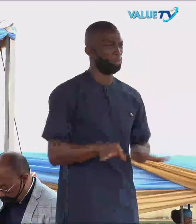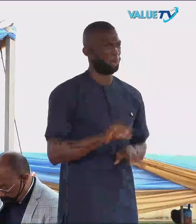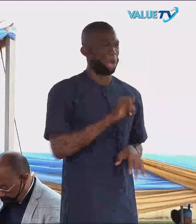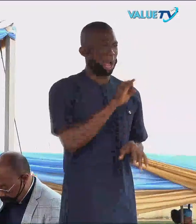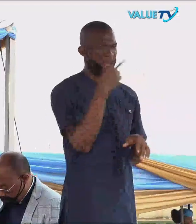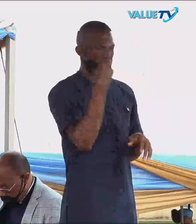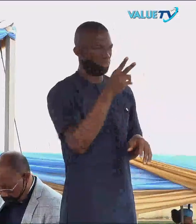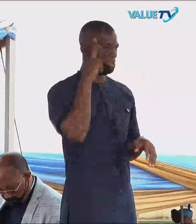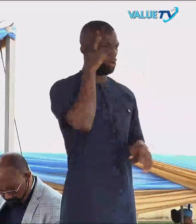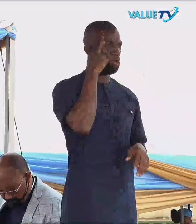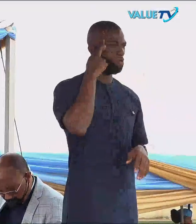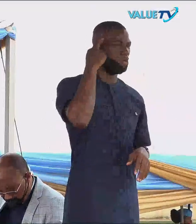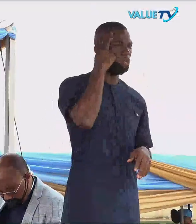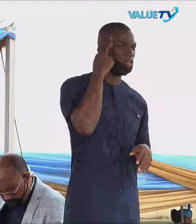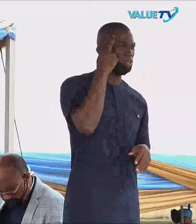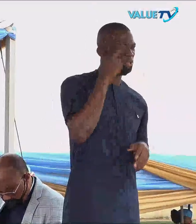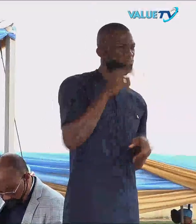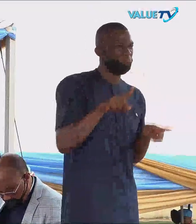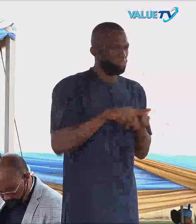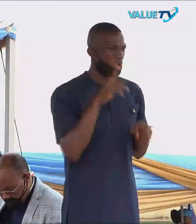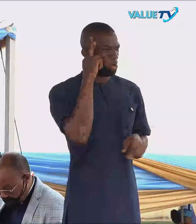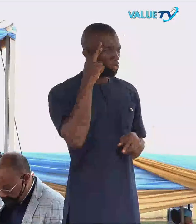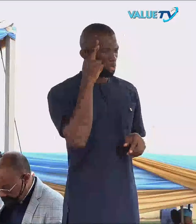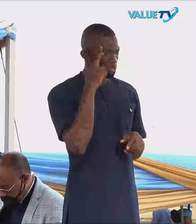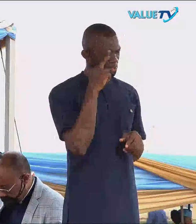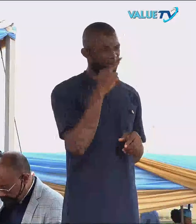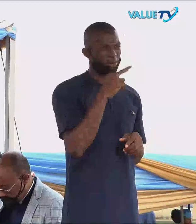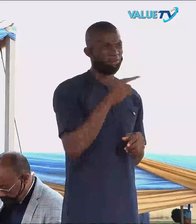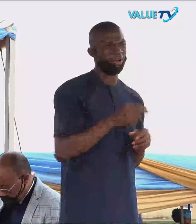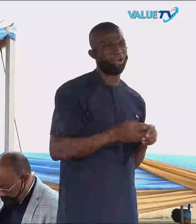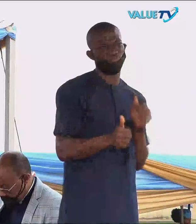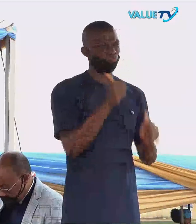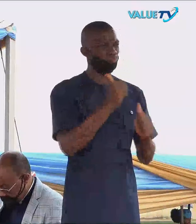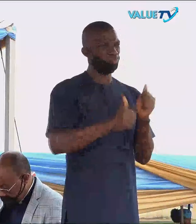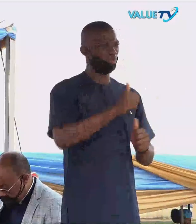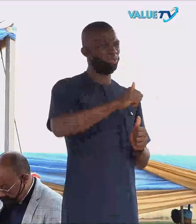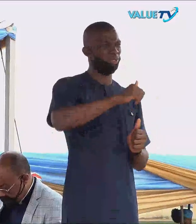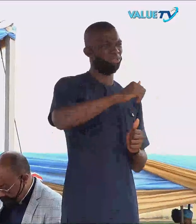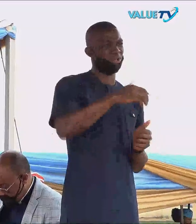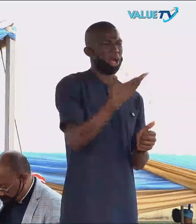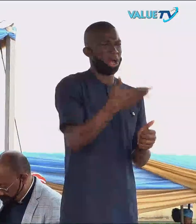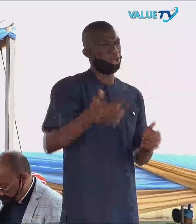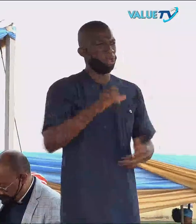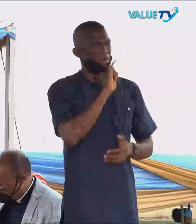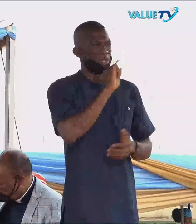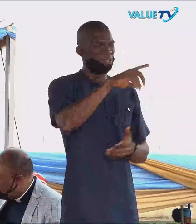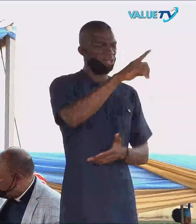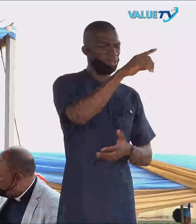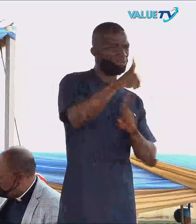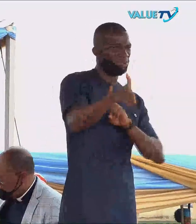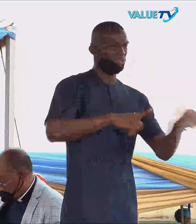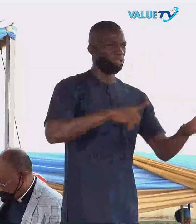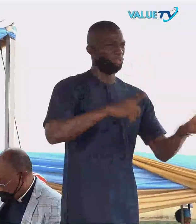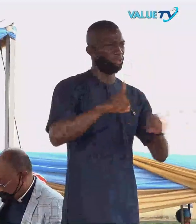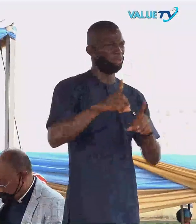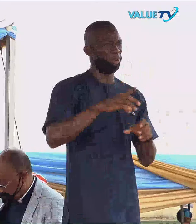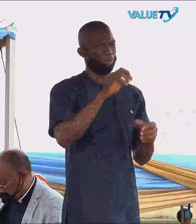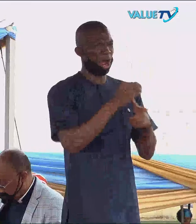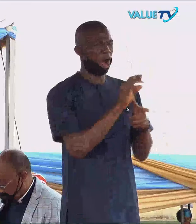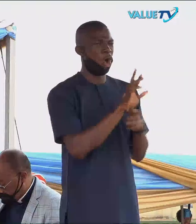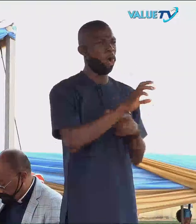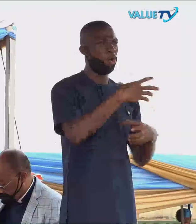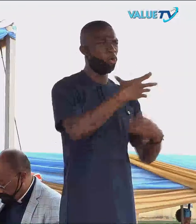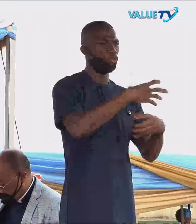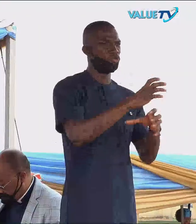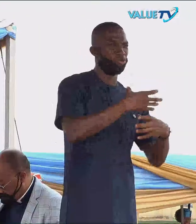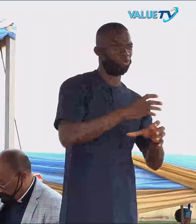purpose as the reason for which something is done or created for which is being created.